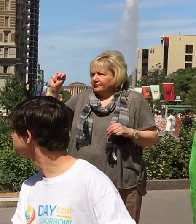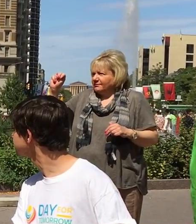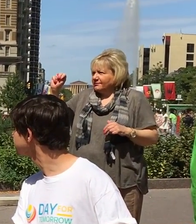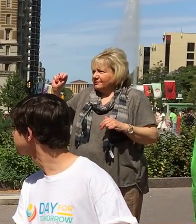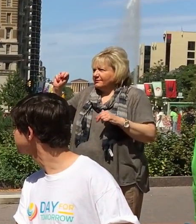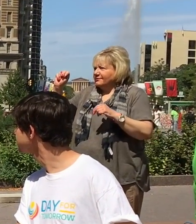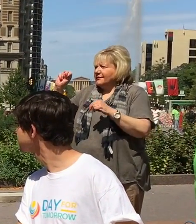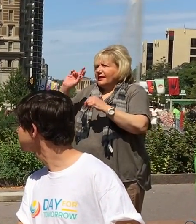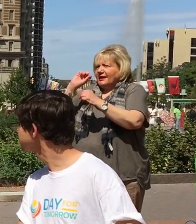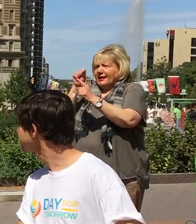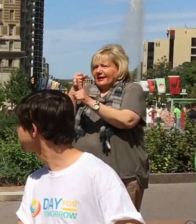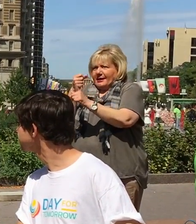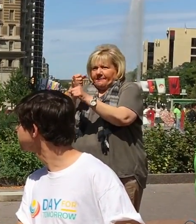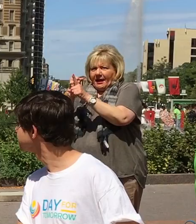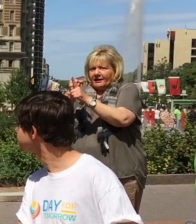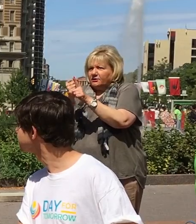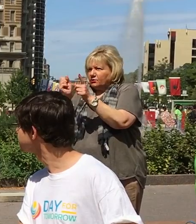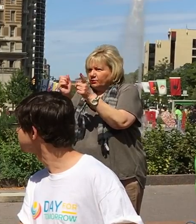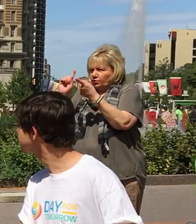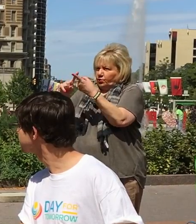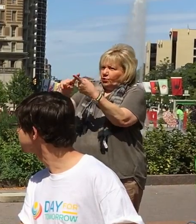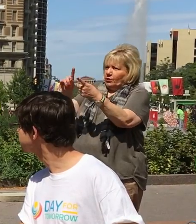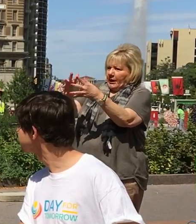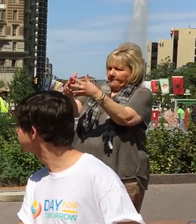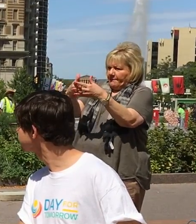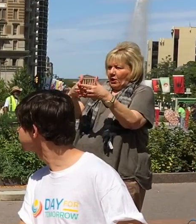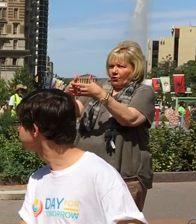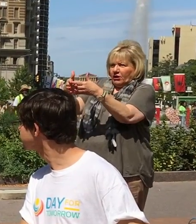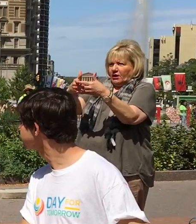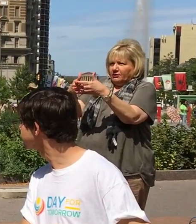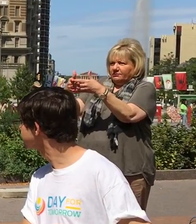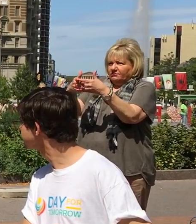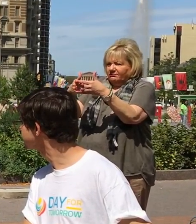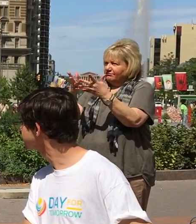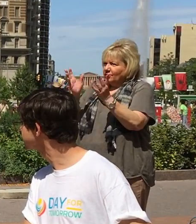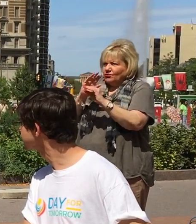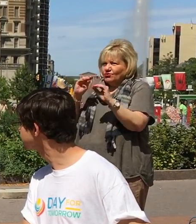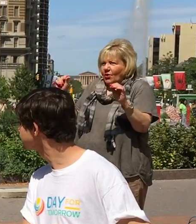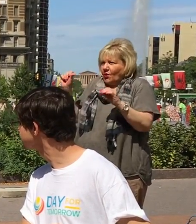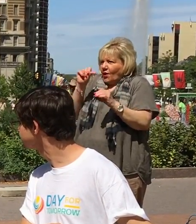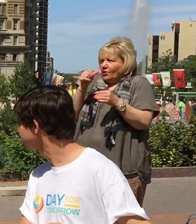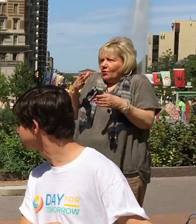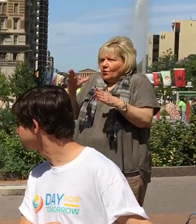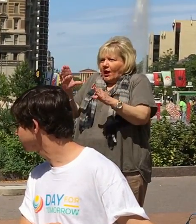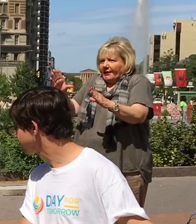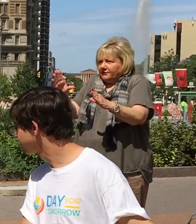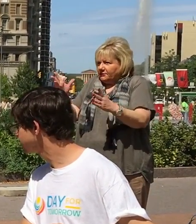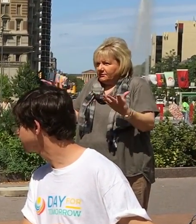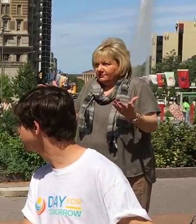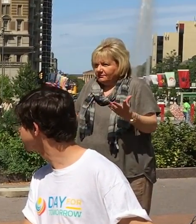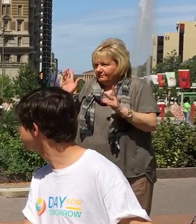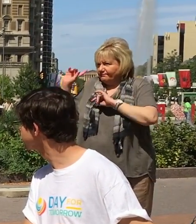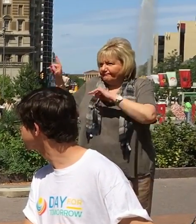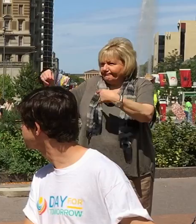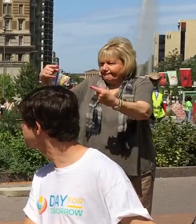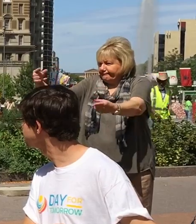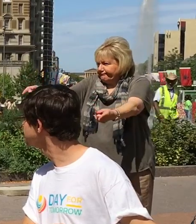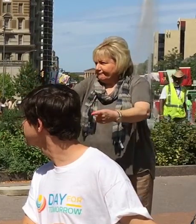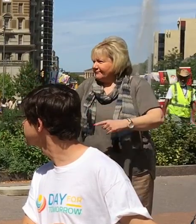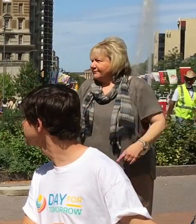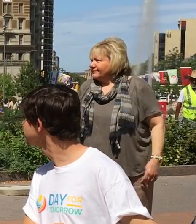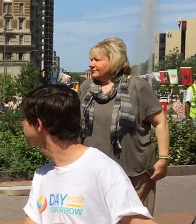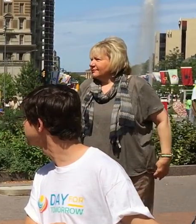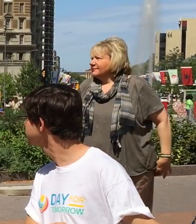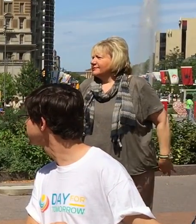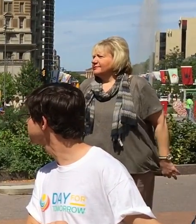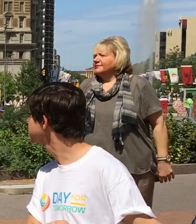impacted America in a way that no other storm has before. First, it